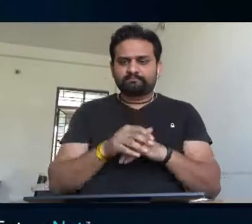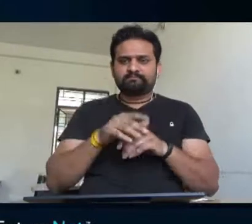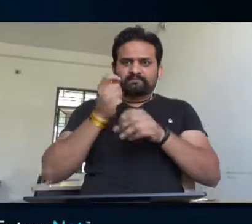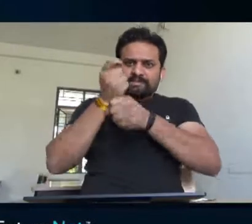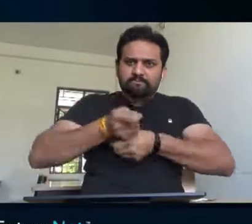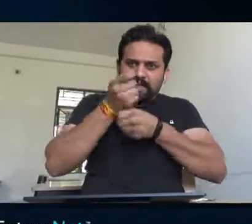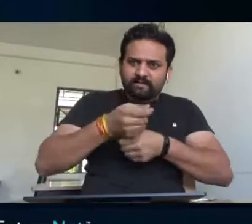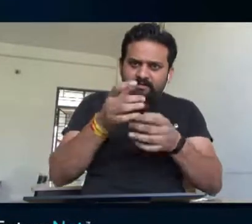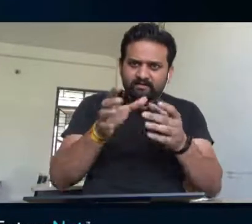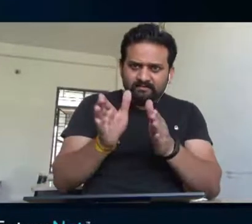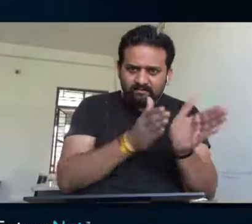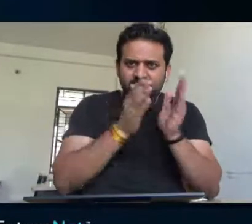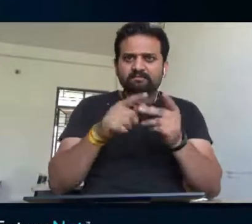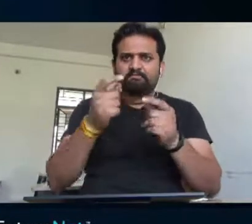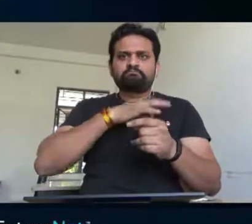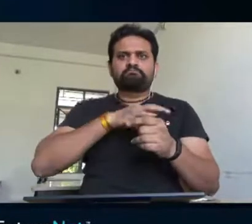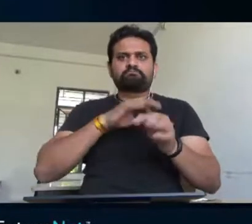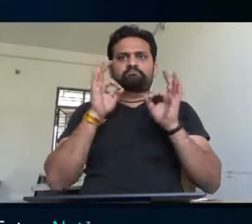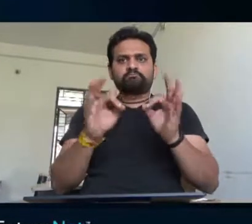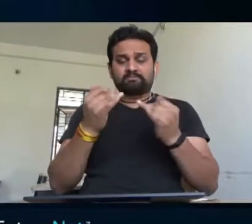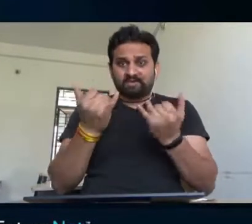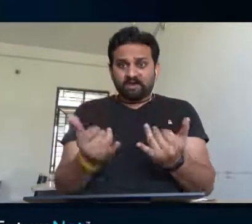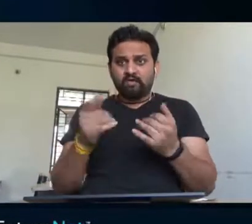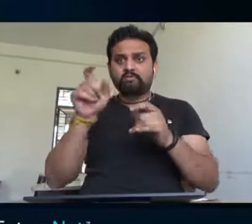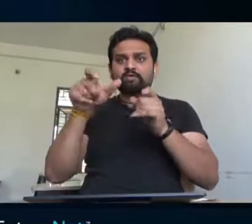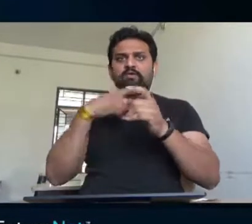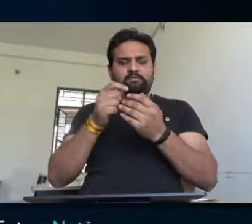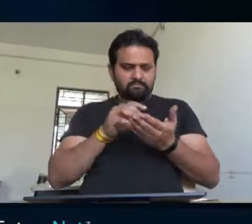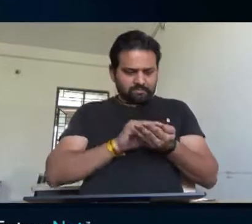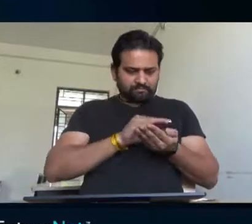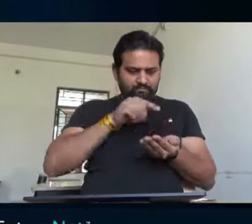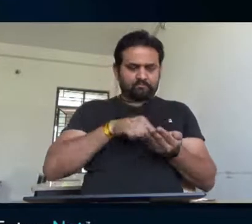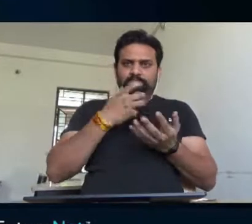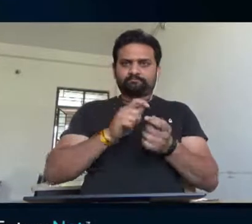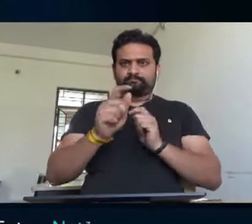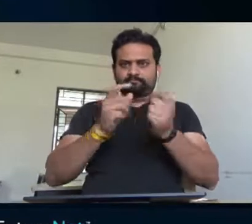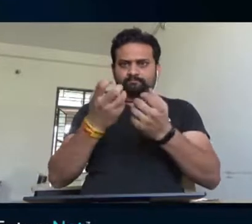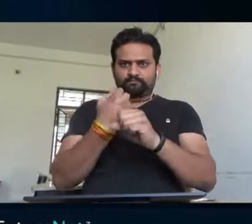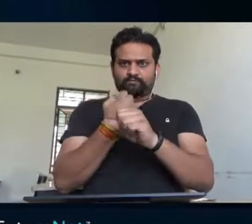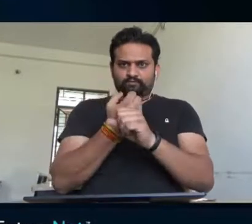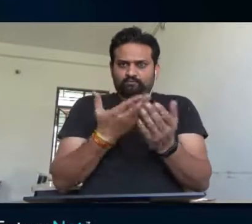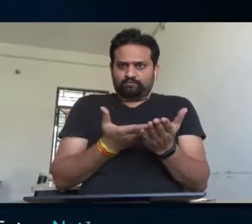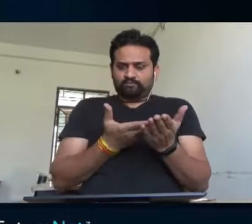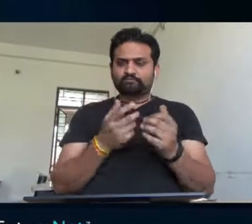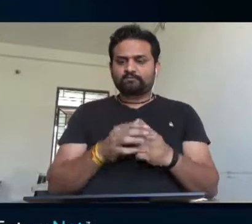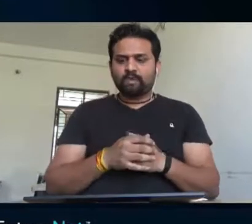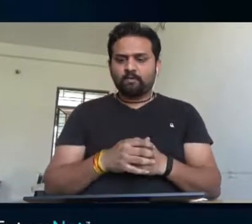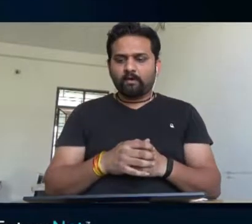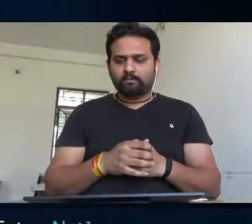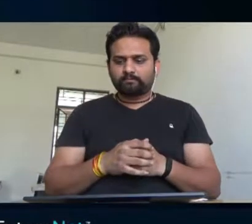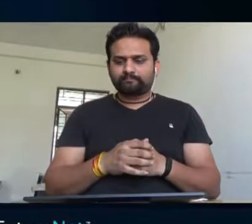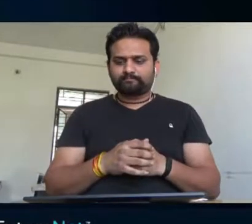packages, and a lot of people make money, and a lot of people now want to pay out money, of course, yeah, because you are working for money.